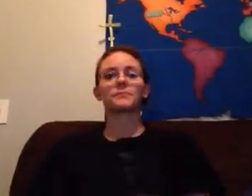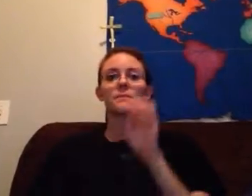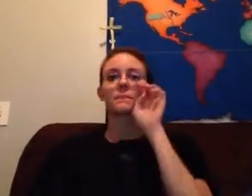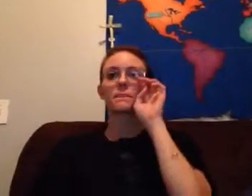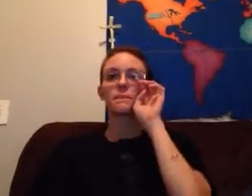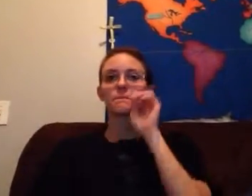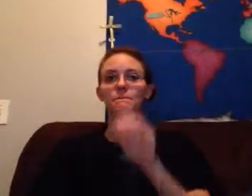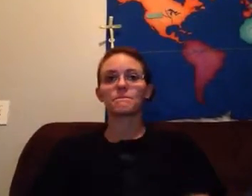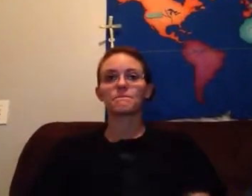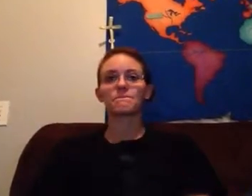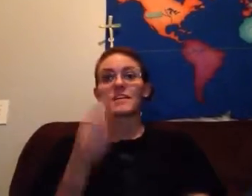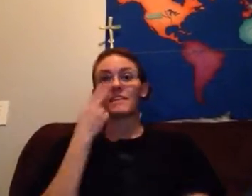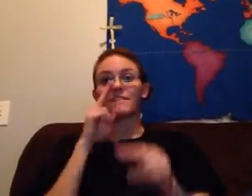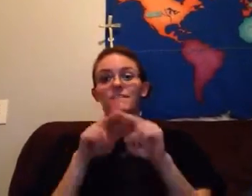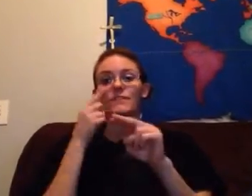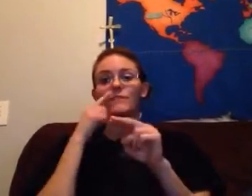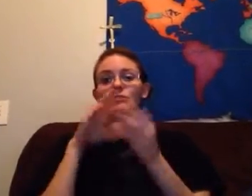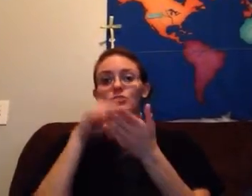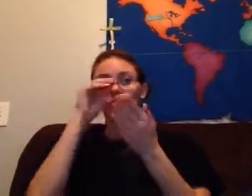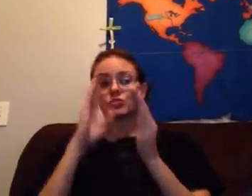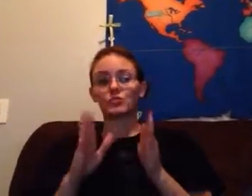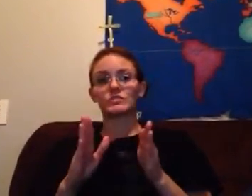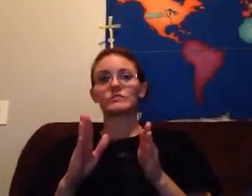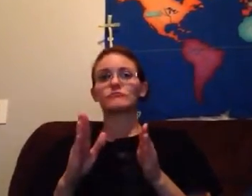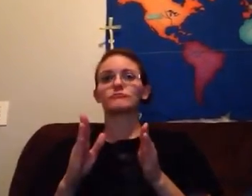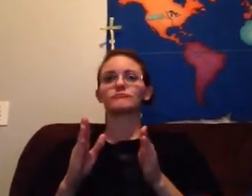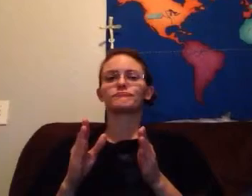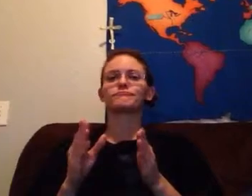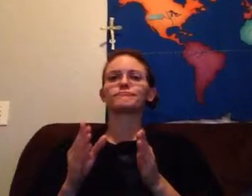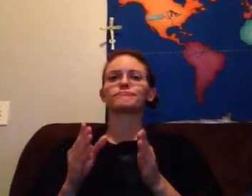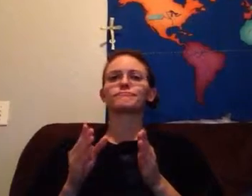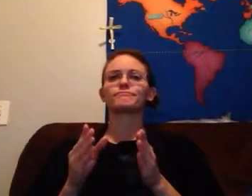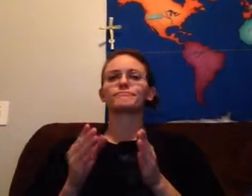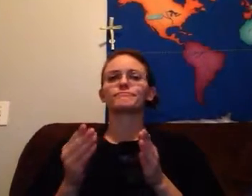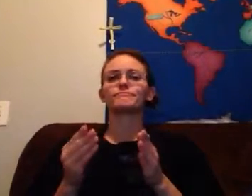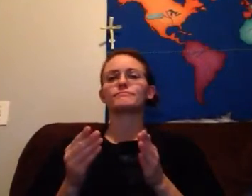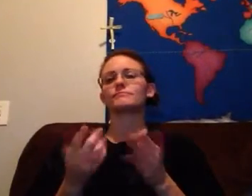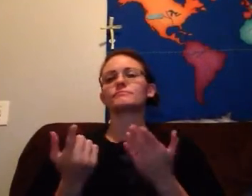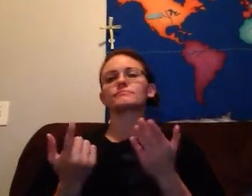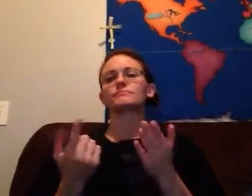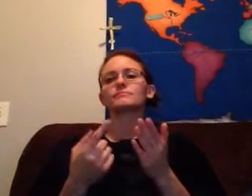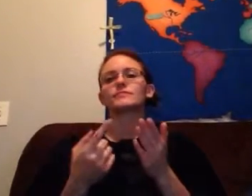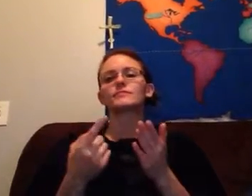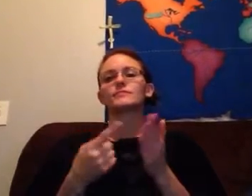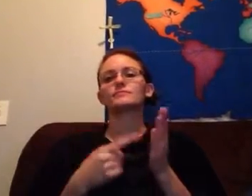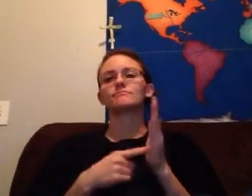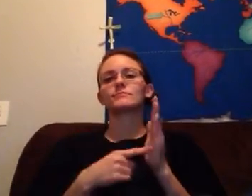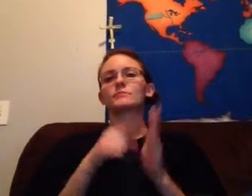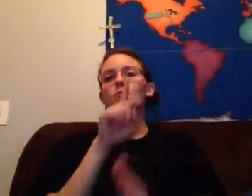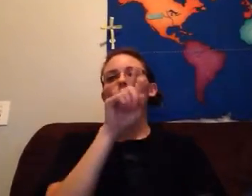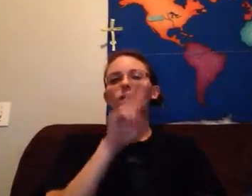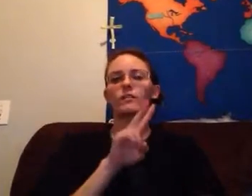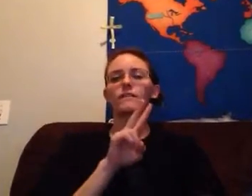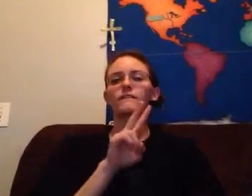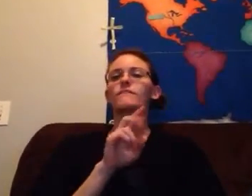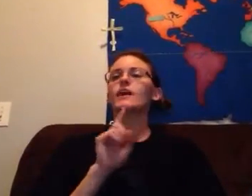with 1/2 on this, and just have them generate a list of how many equivalent fractions they can come up with for that fraction.